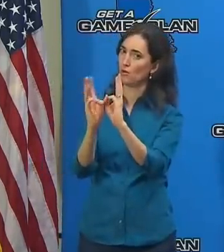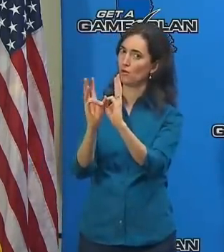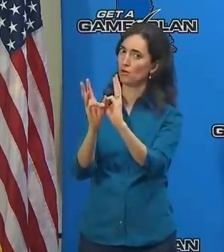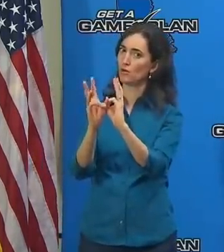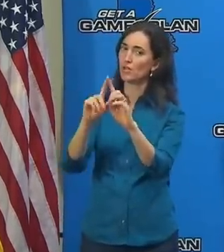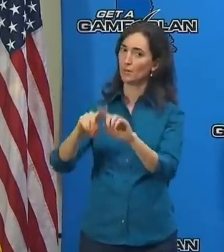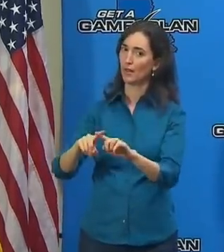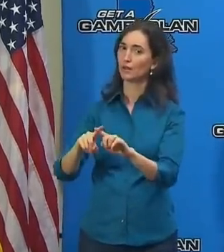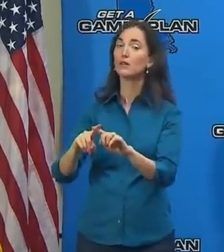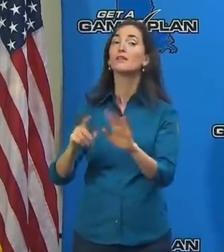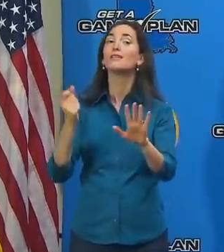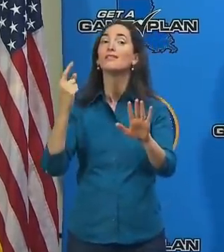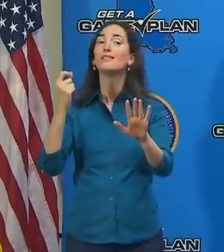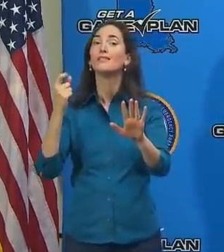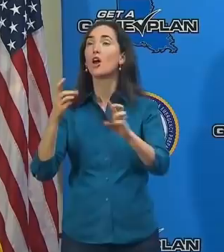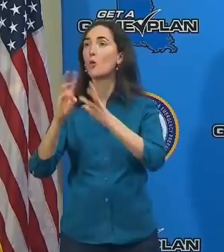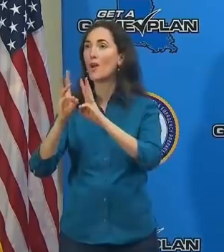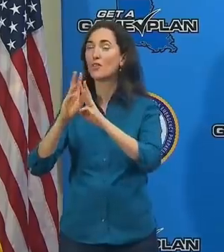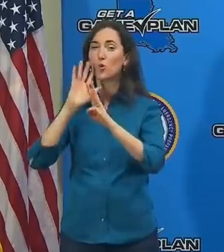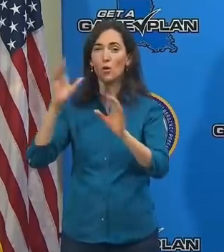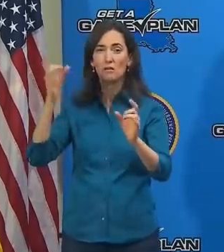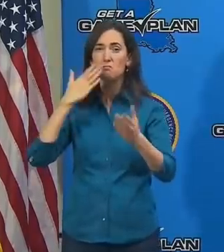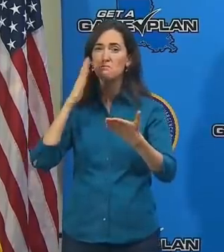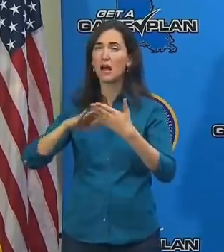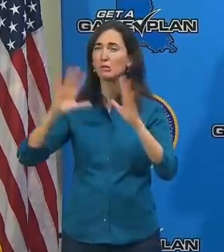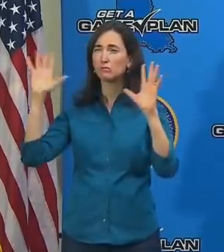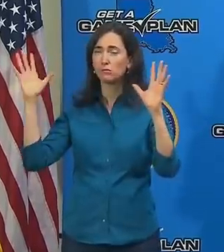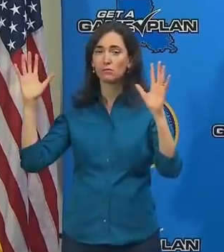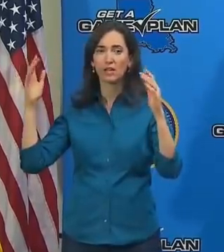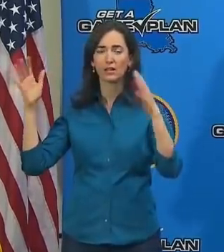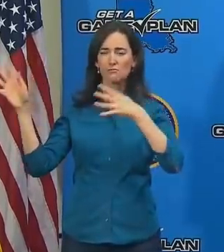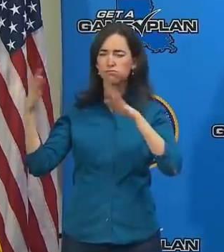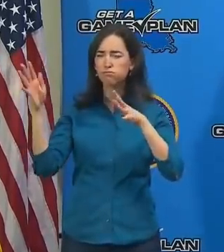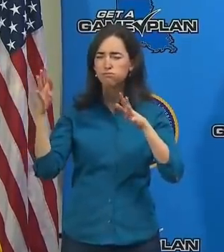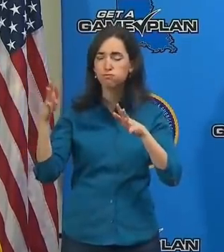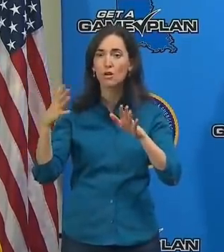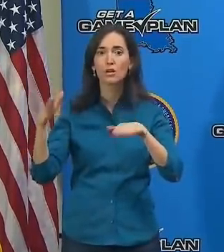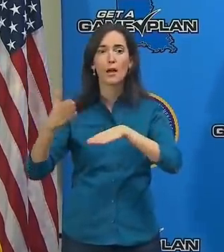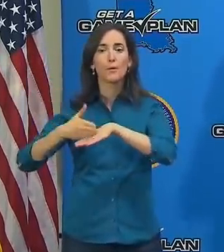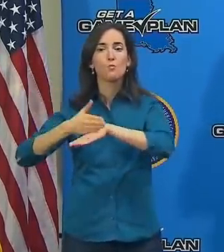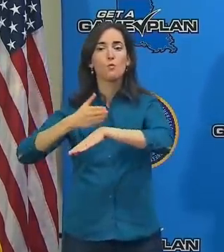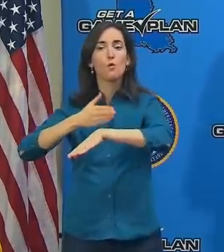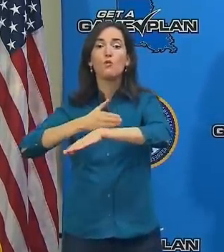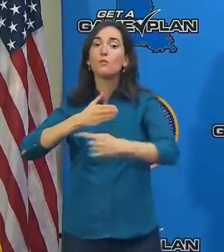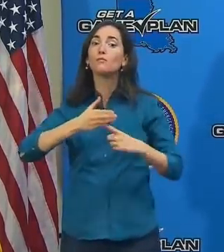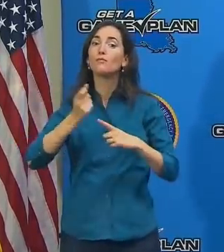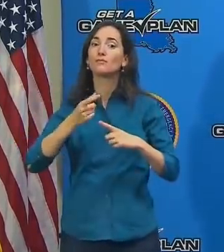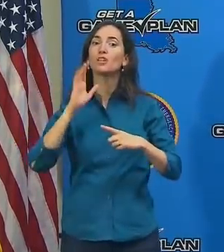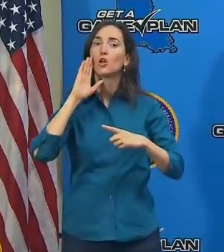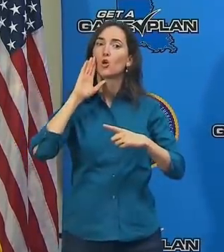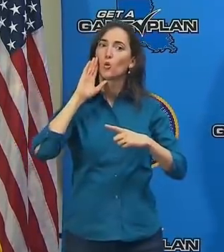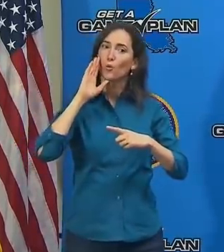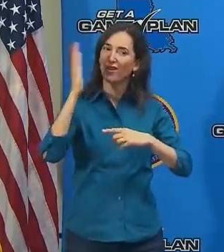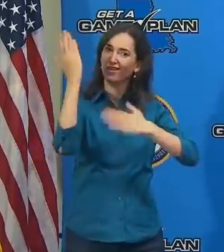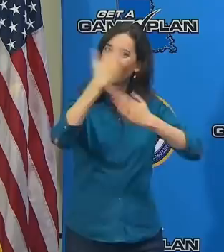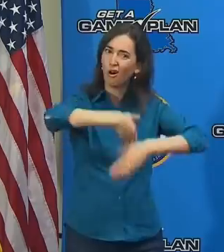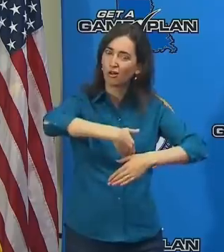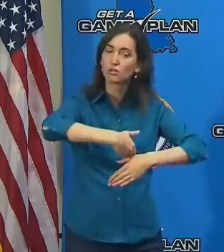also be dark. So what I can tell you is our expectation is that we will be ready at first light tomorrow